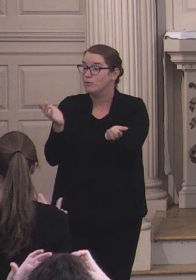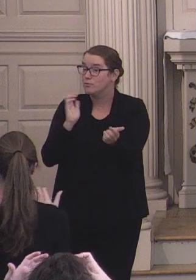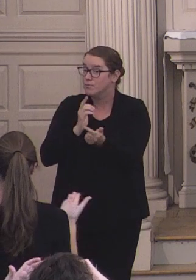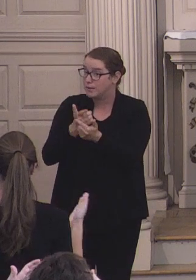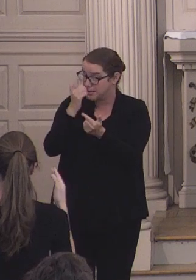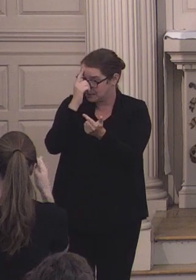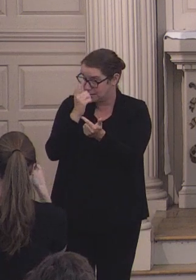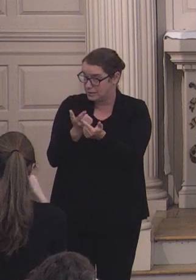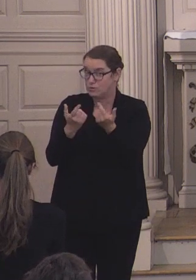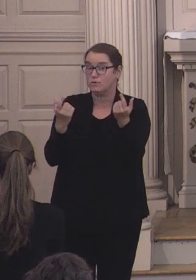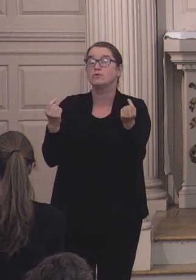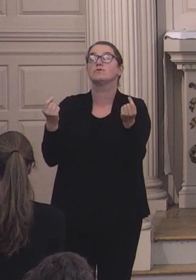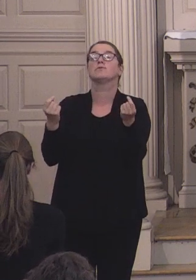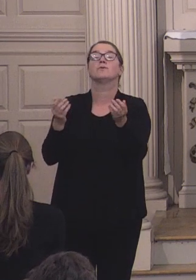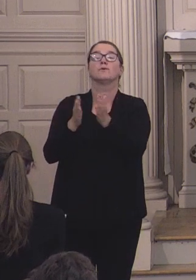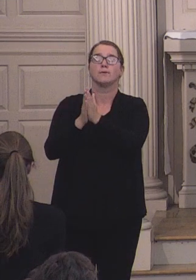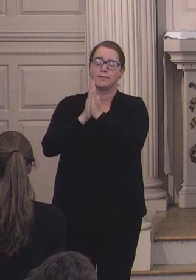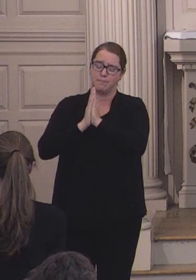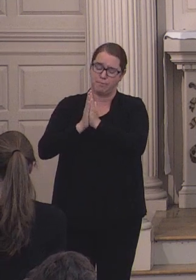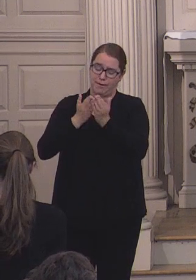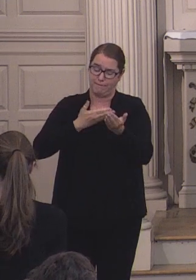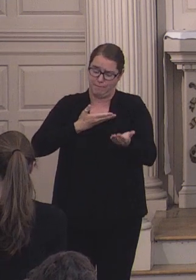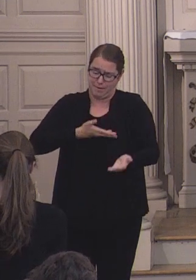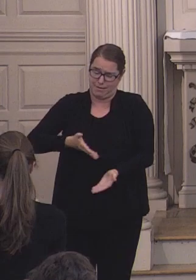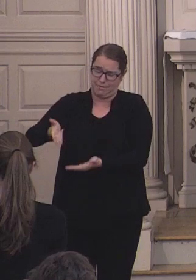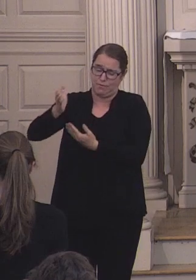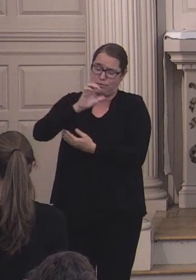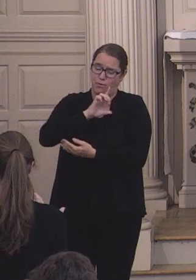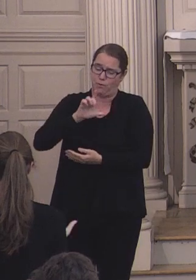and you, my brothers and sisters,